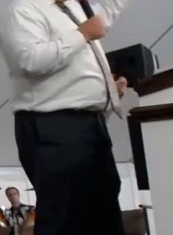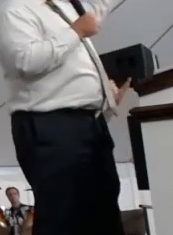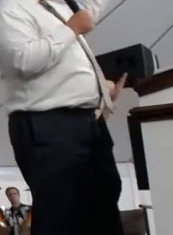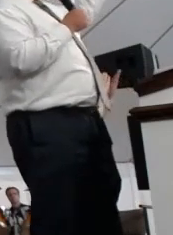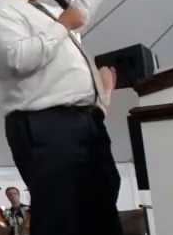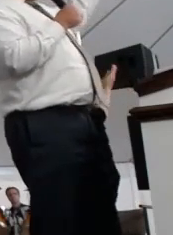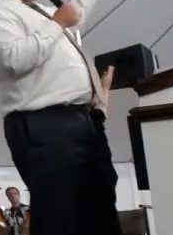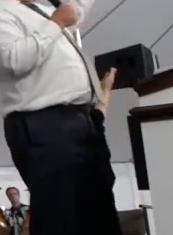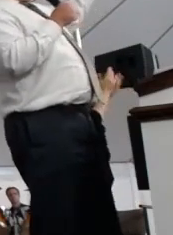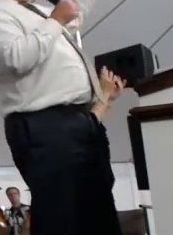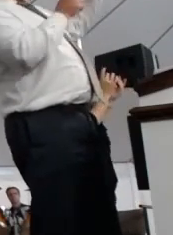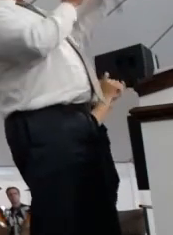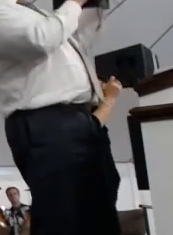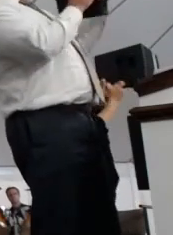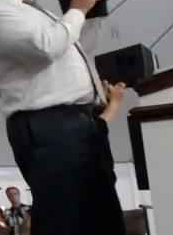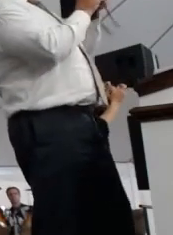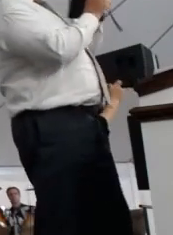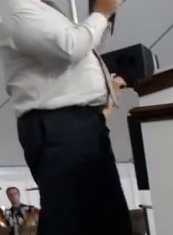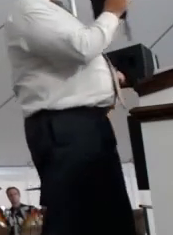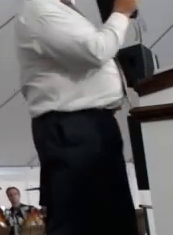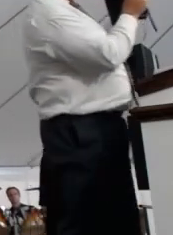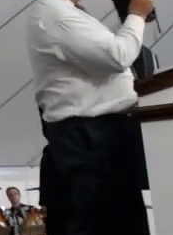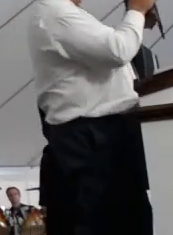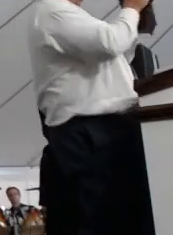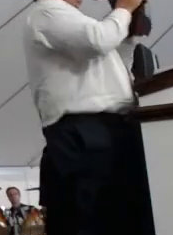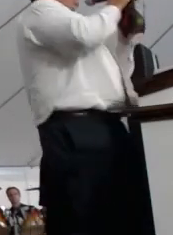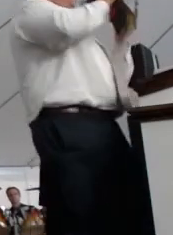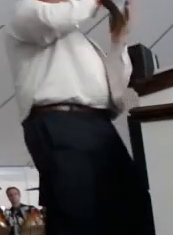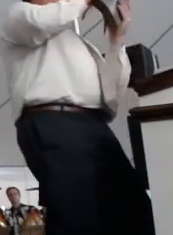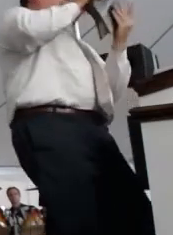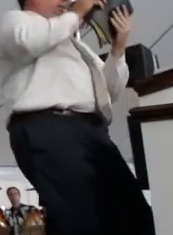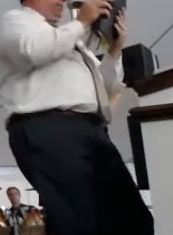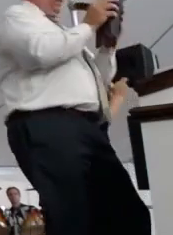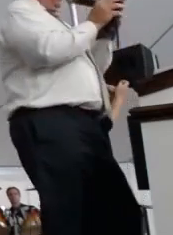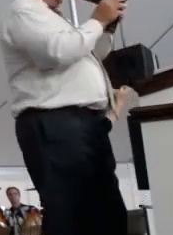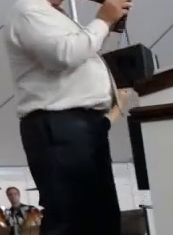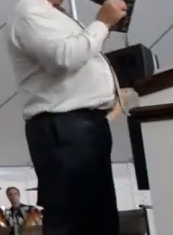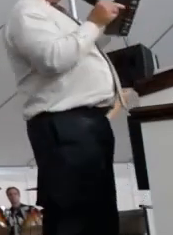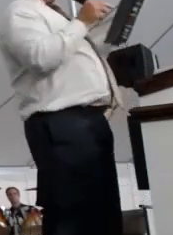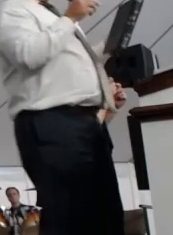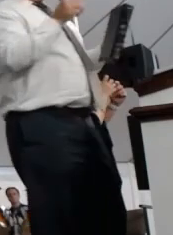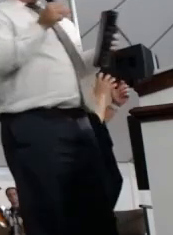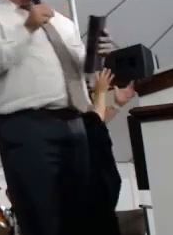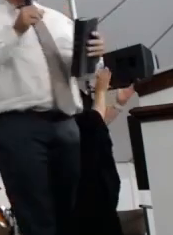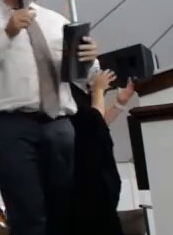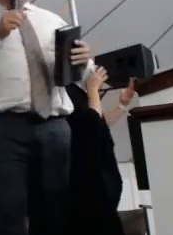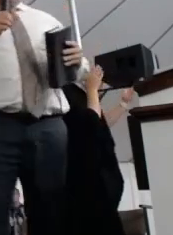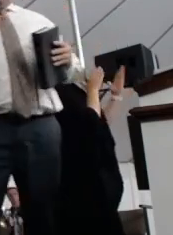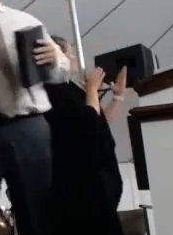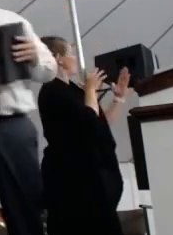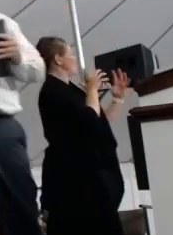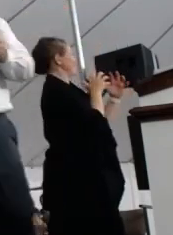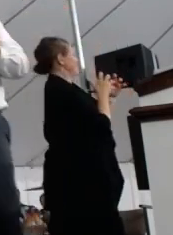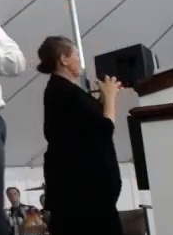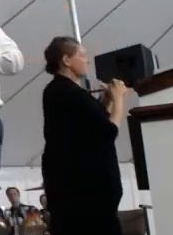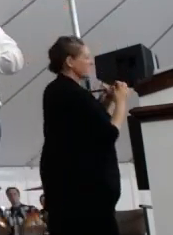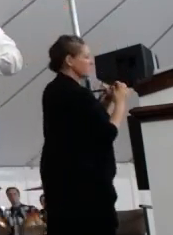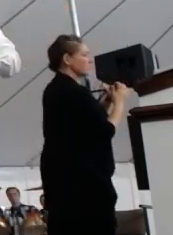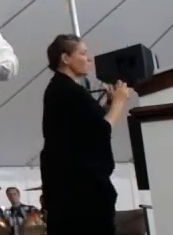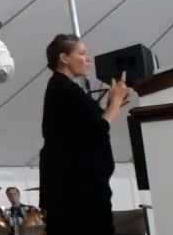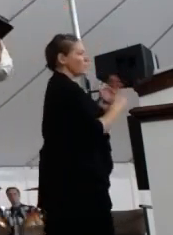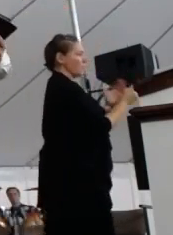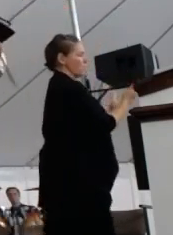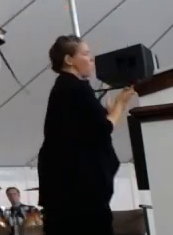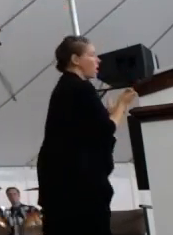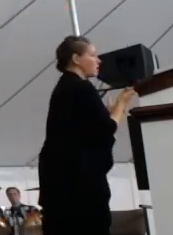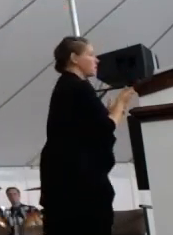me? They want to twist this thing to fit what they want to live. They want to find them a church and find them a preacher.